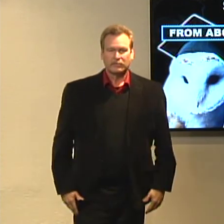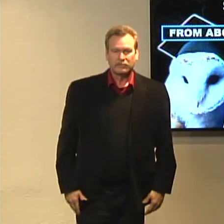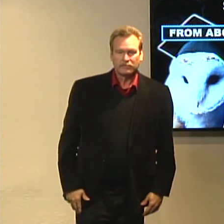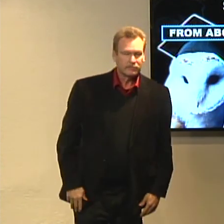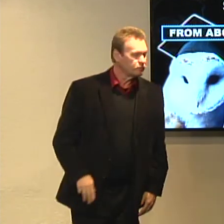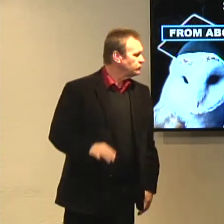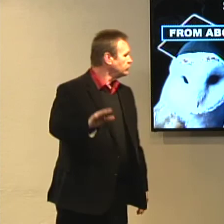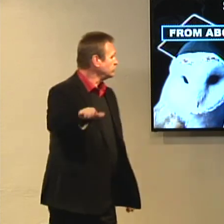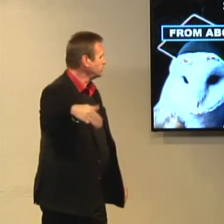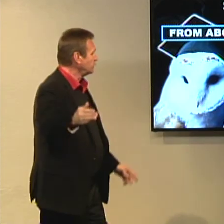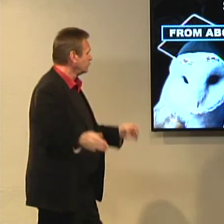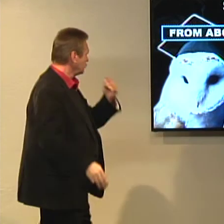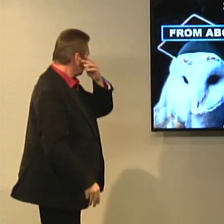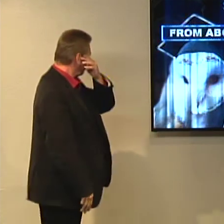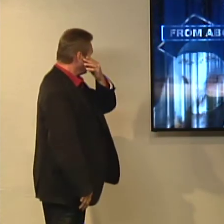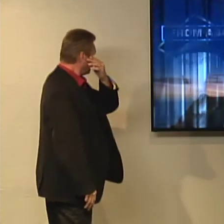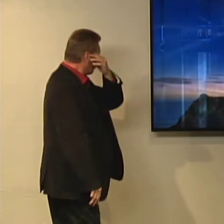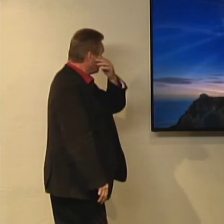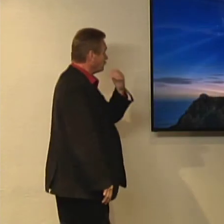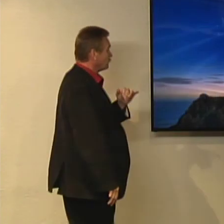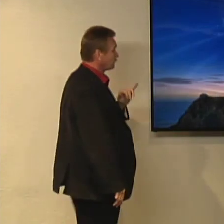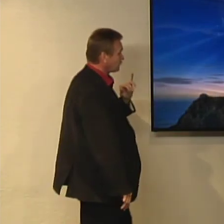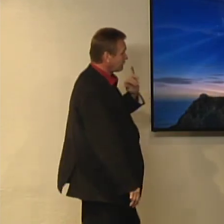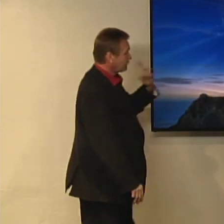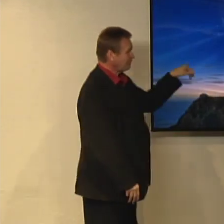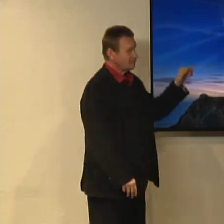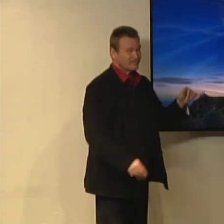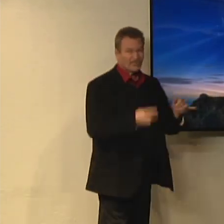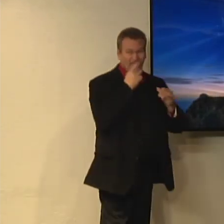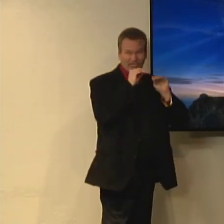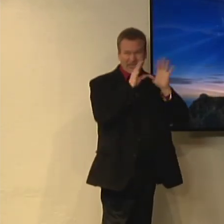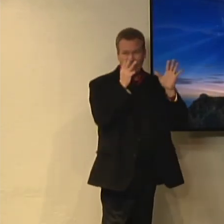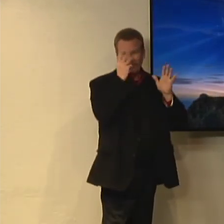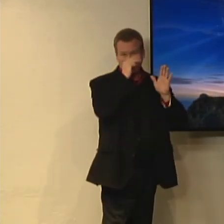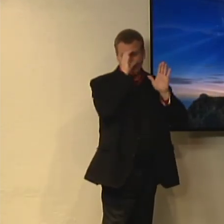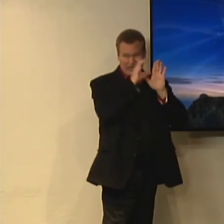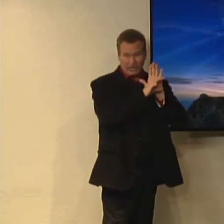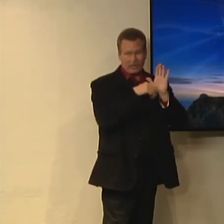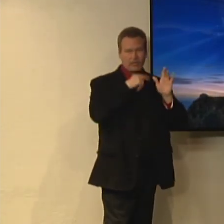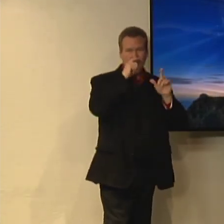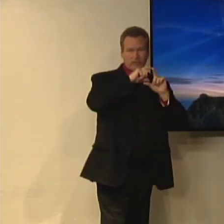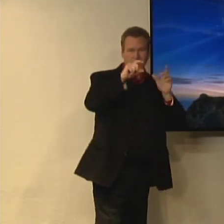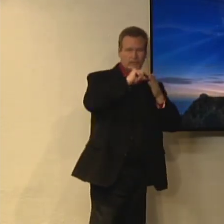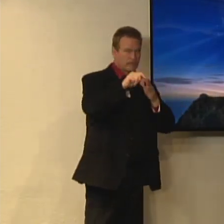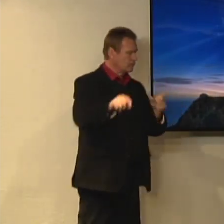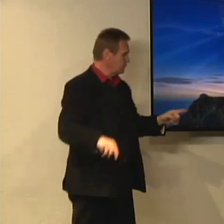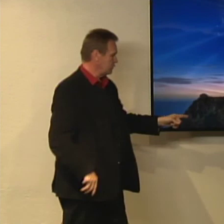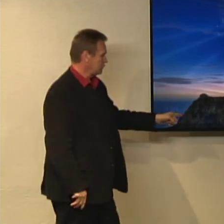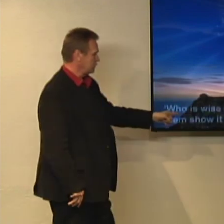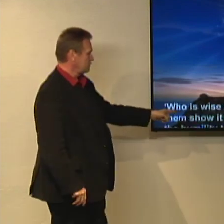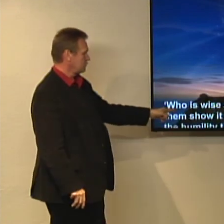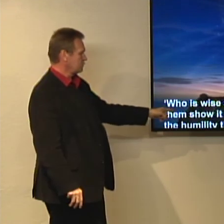Which kind of wisdom do you find inside of yourself? Beautiful picture of a lighthouse, and we'll take a look